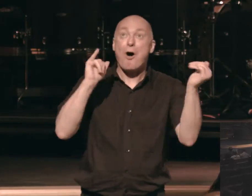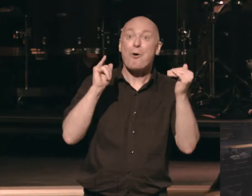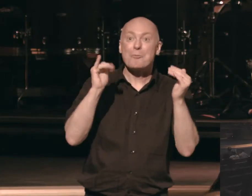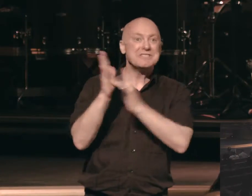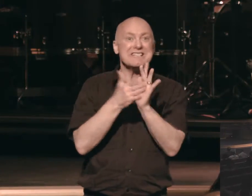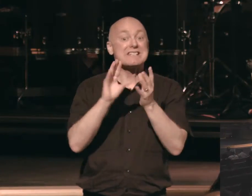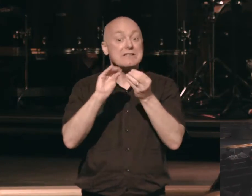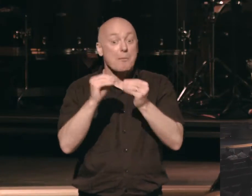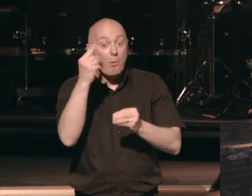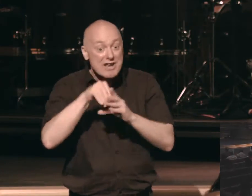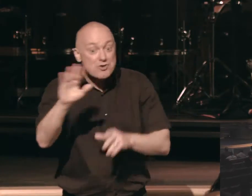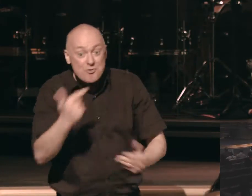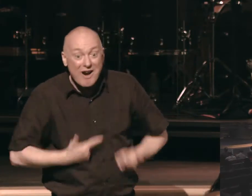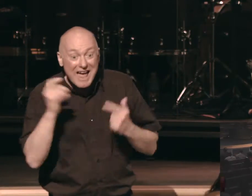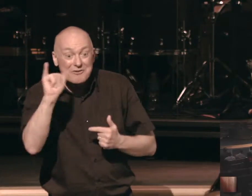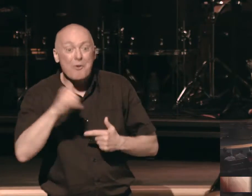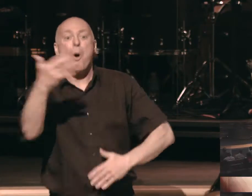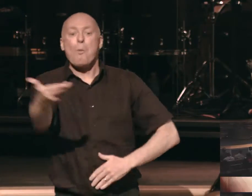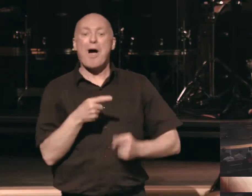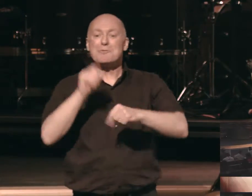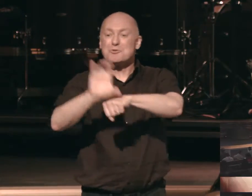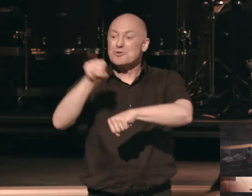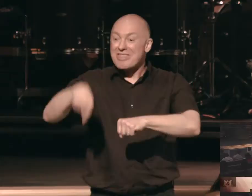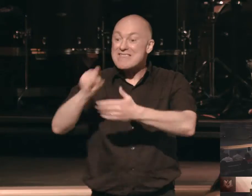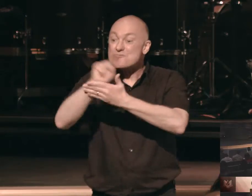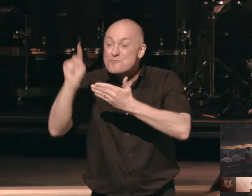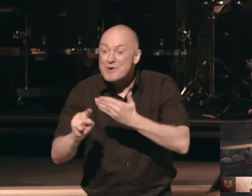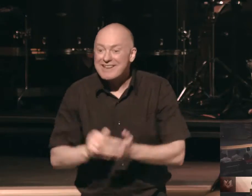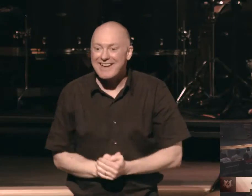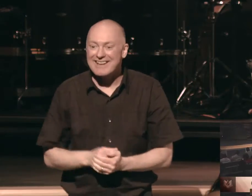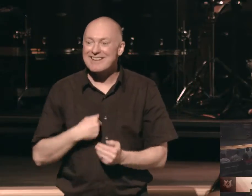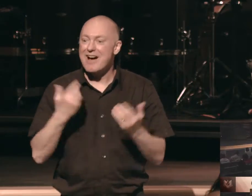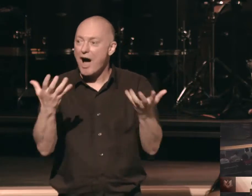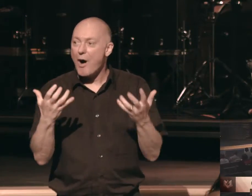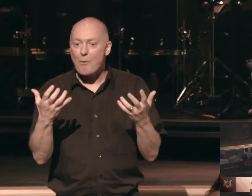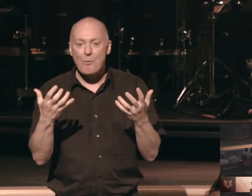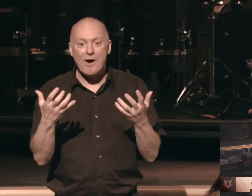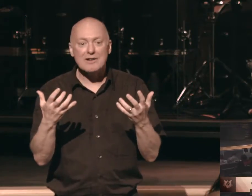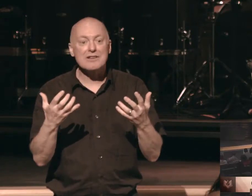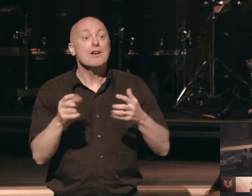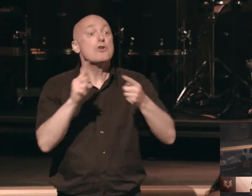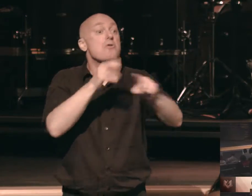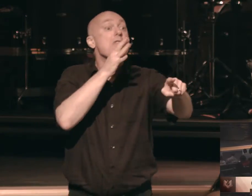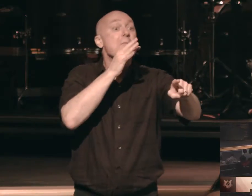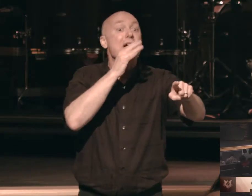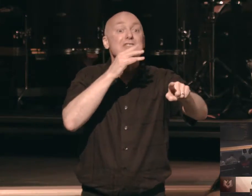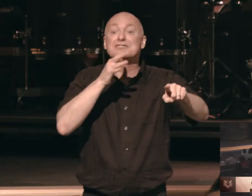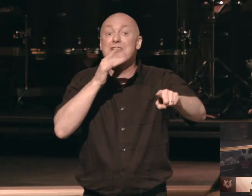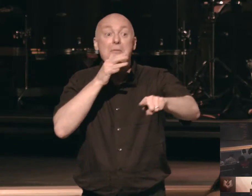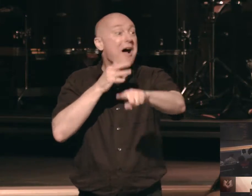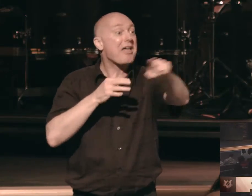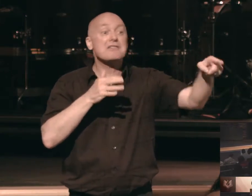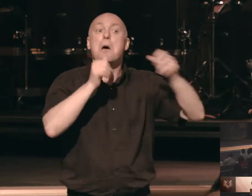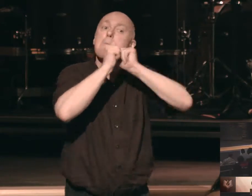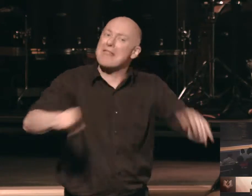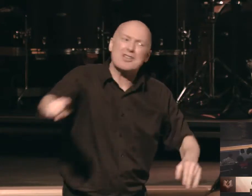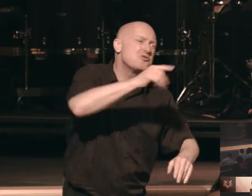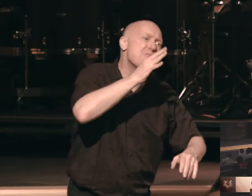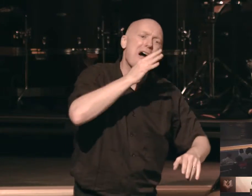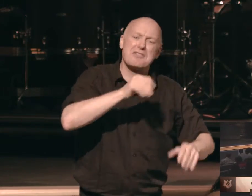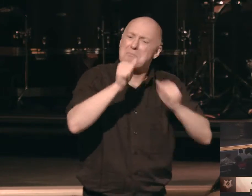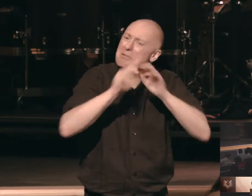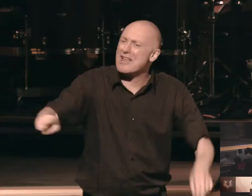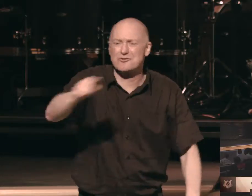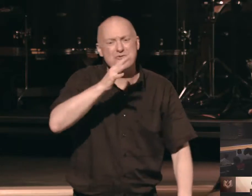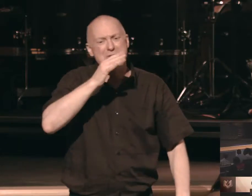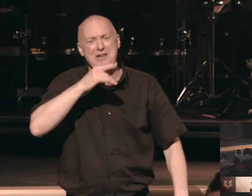about certain things, and I hope Jesus is the number one thing. So, hey, welcome to church this weekend. I want to give a shout out to the mothers again in the house.